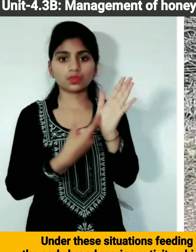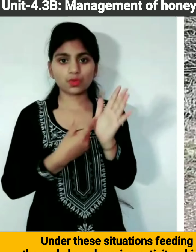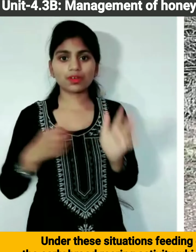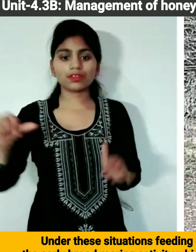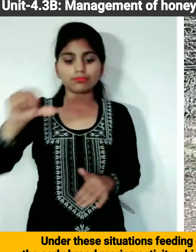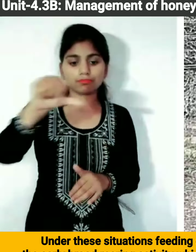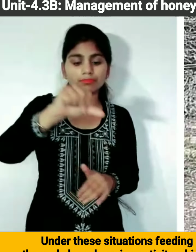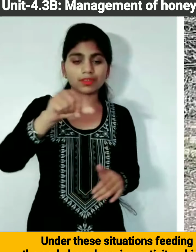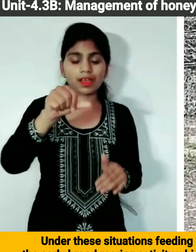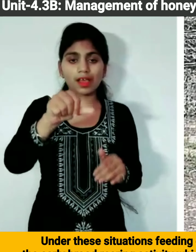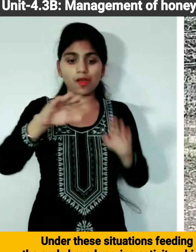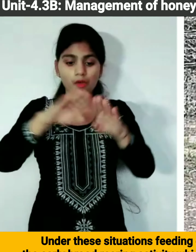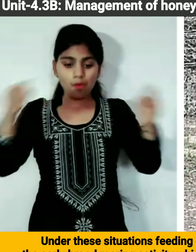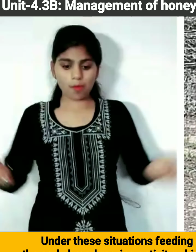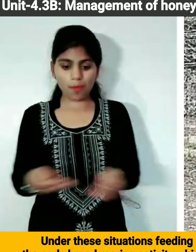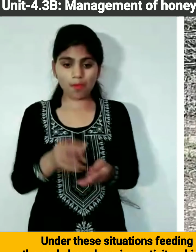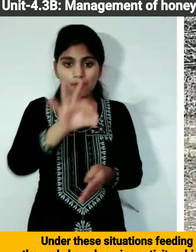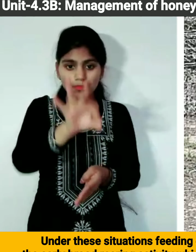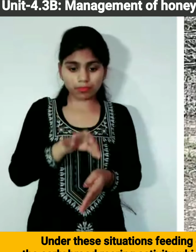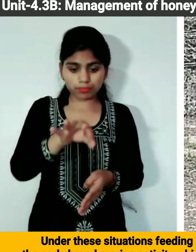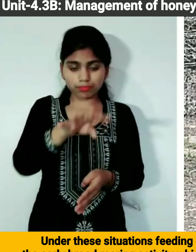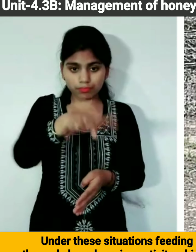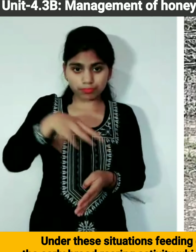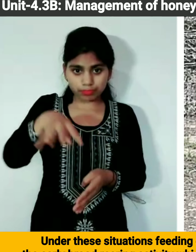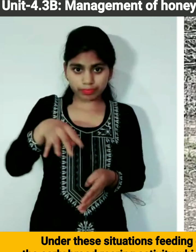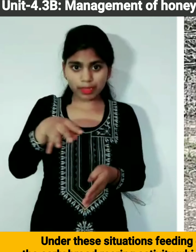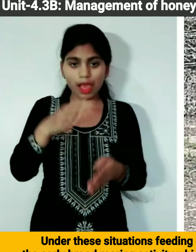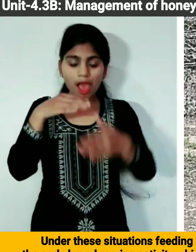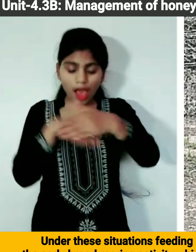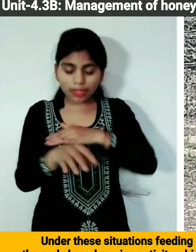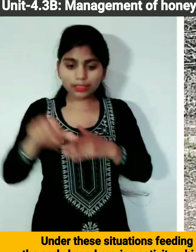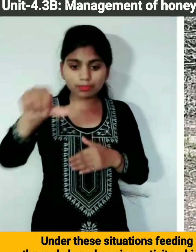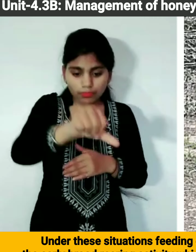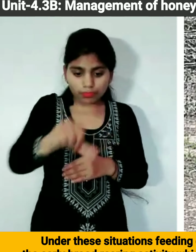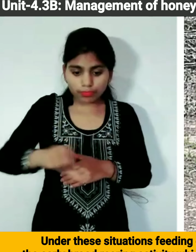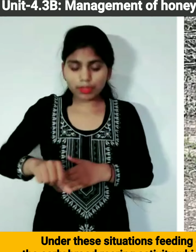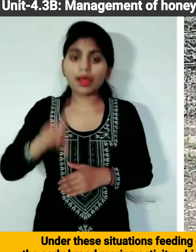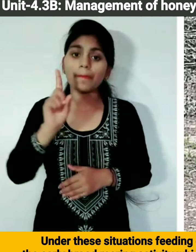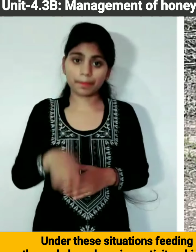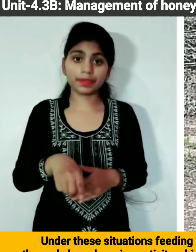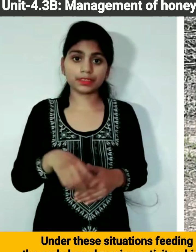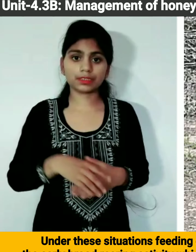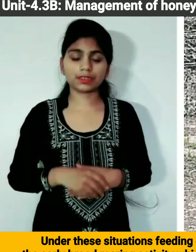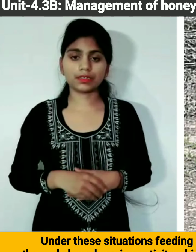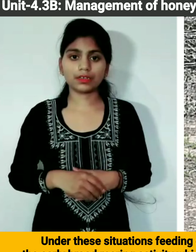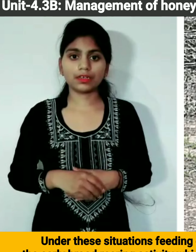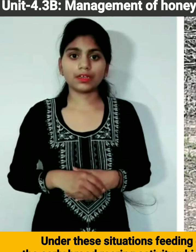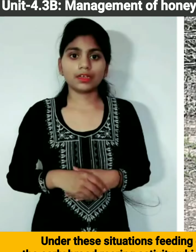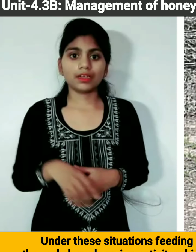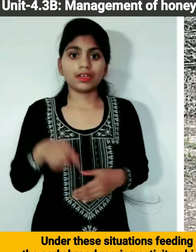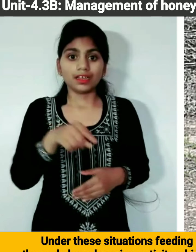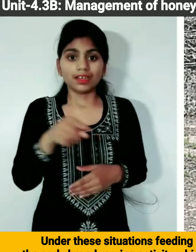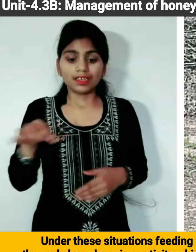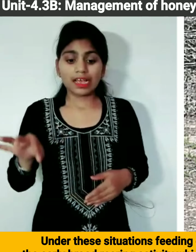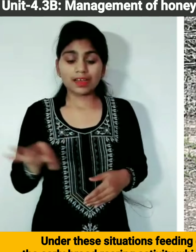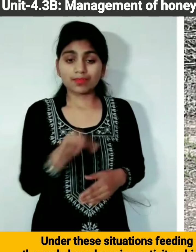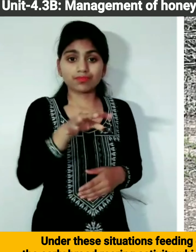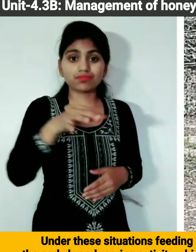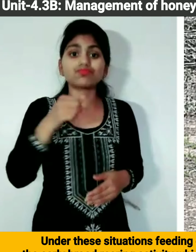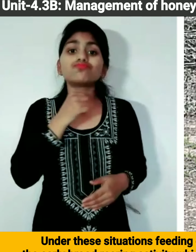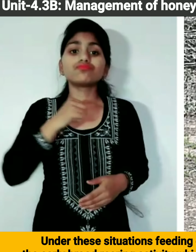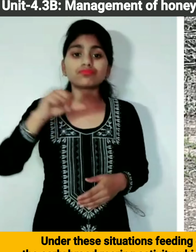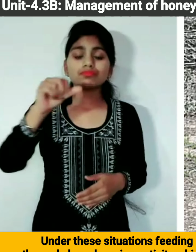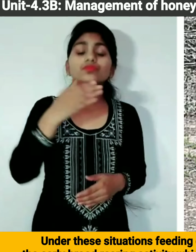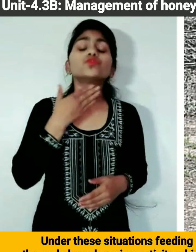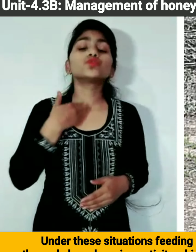to stimulate the early brood rearing activity, which helps in the start of the